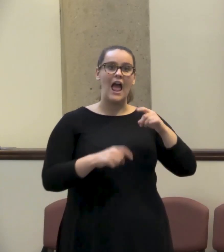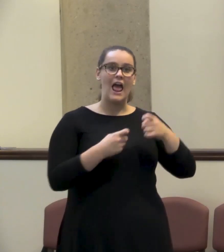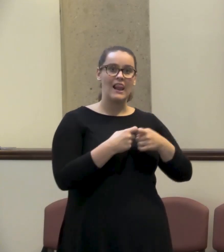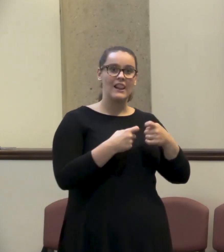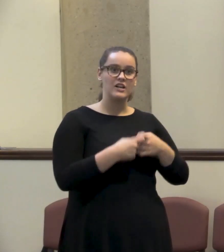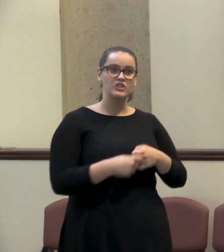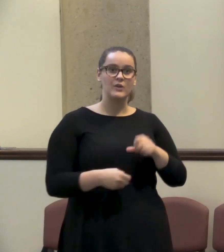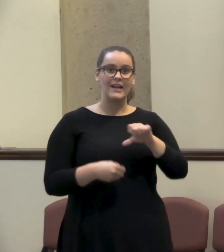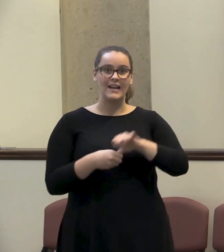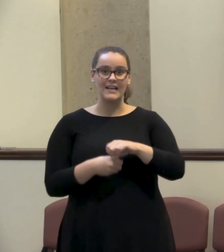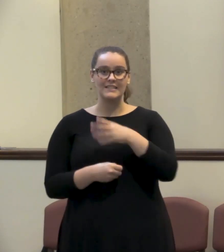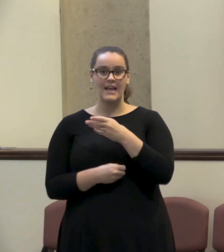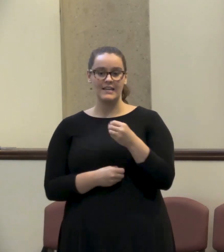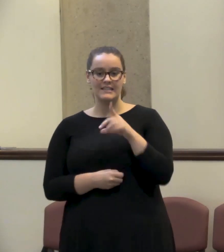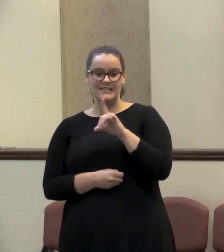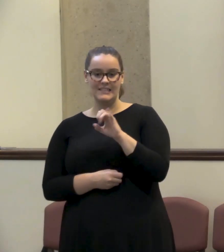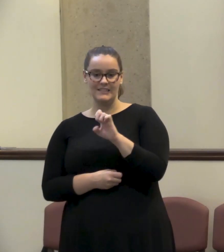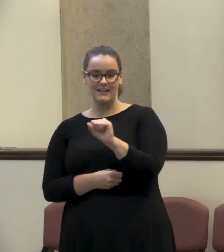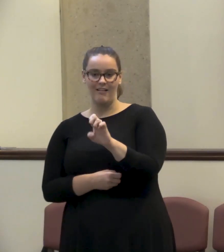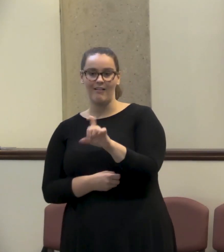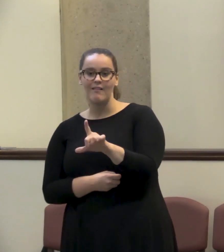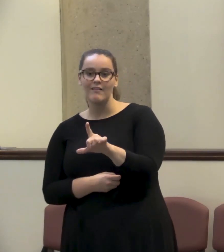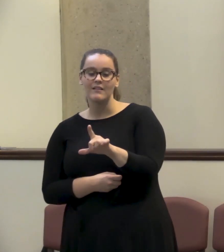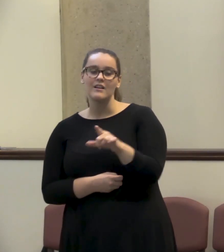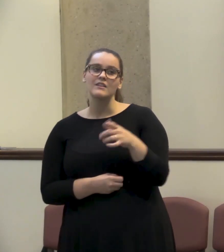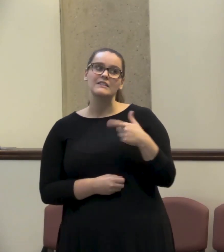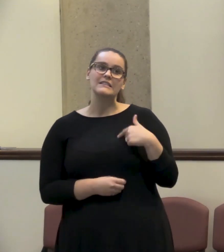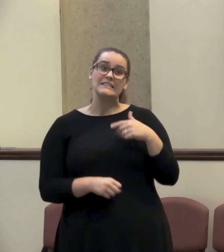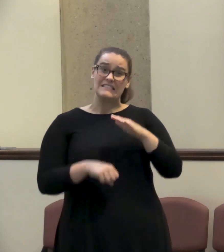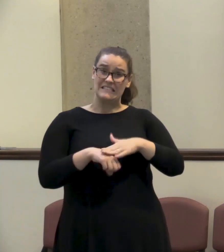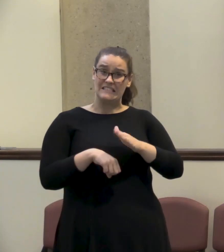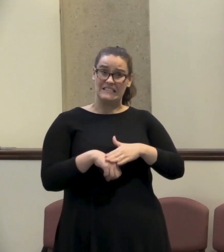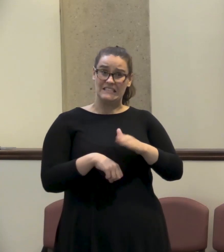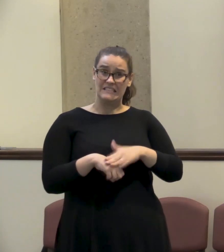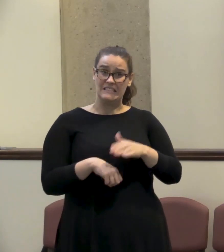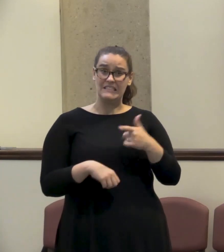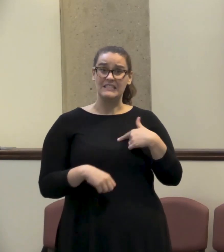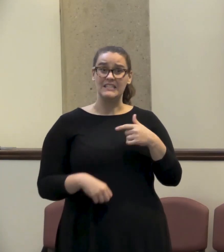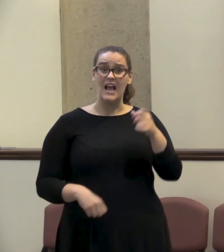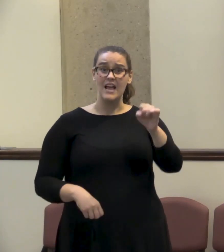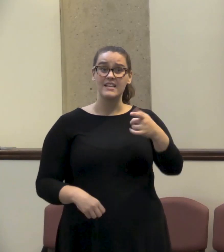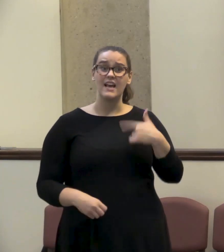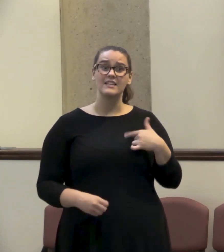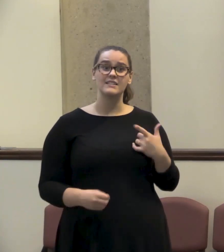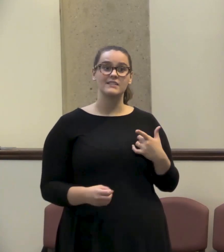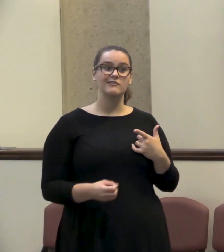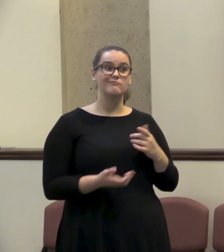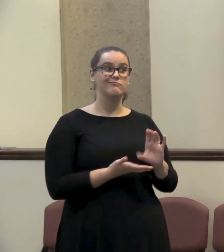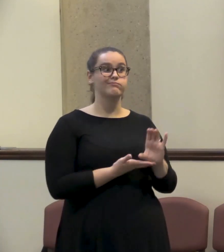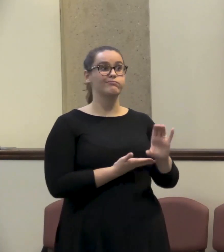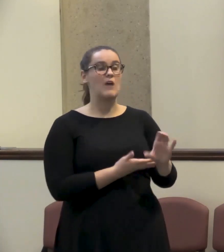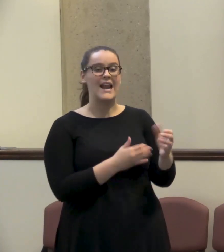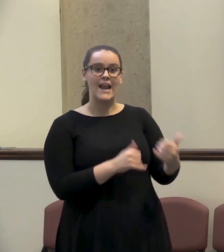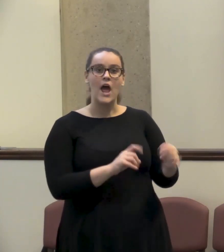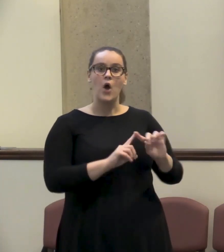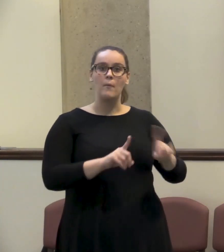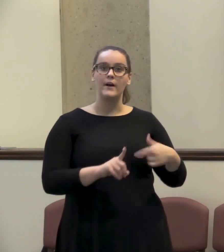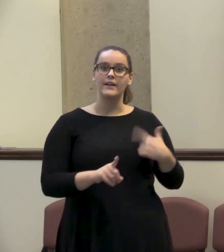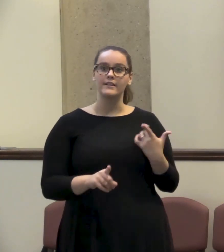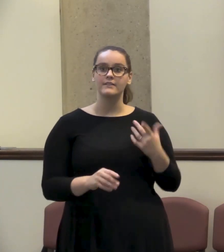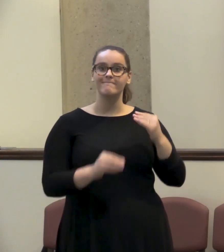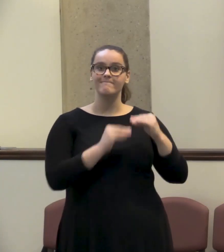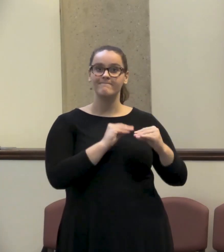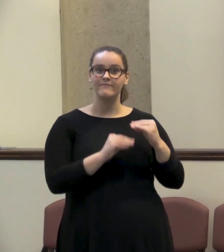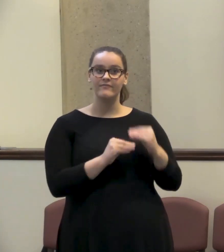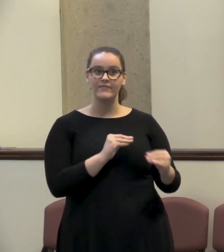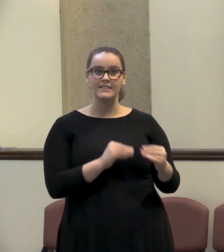said, oh, by the way, even though the electric vehicles cost more, life cycle costs were less, because repairs, maintenance, and fuel